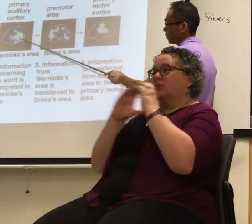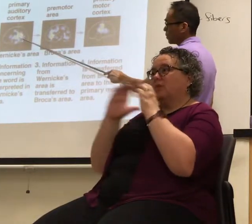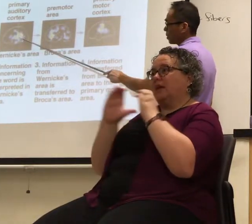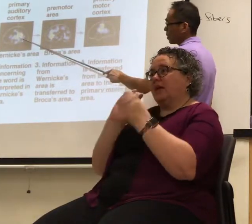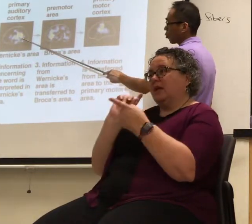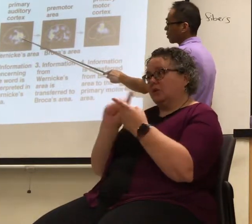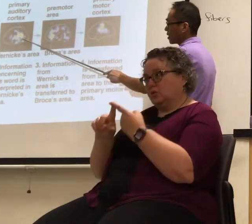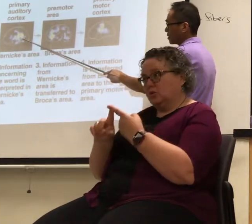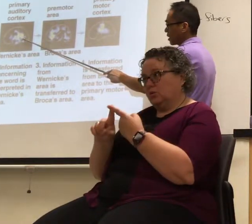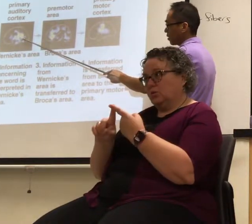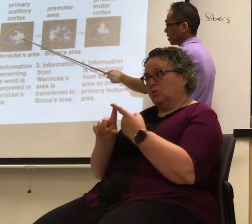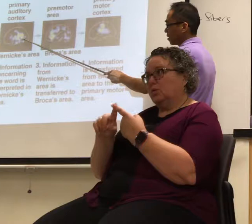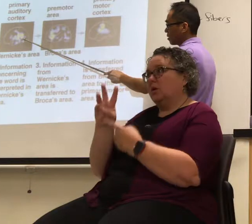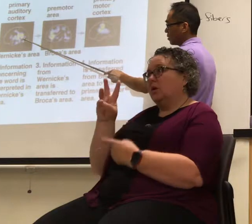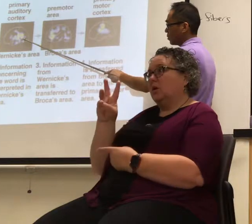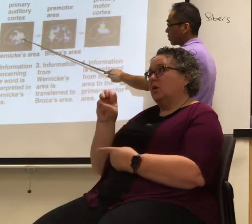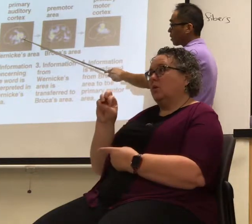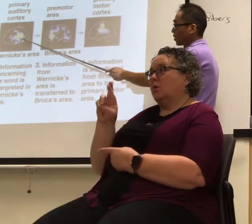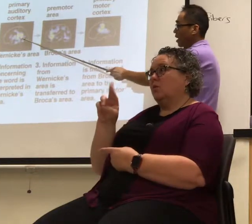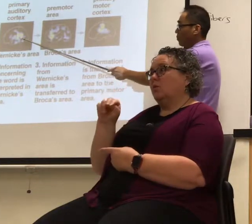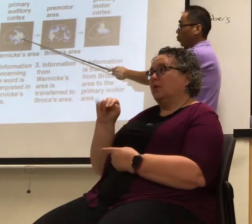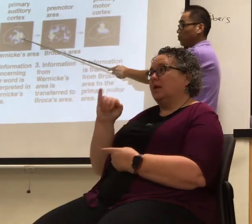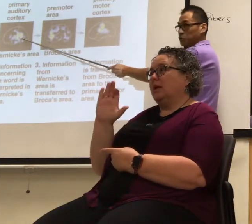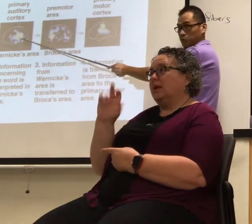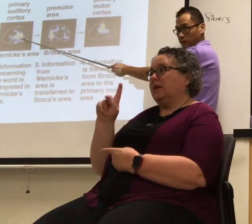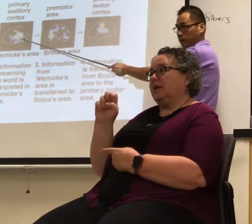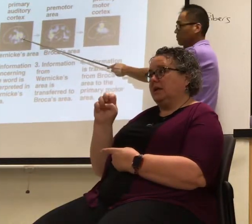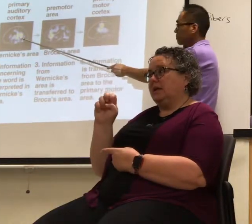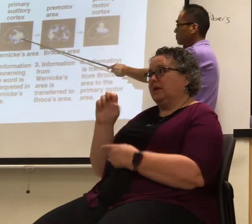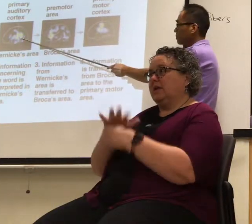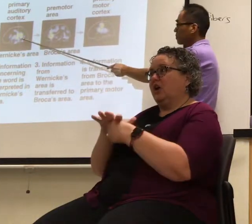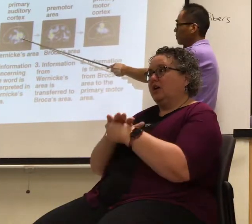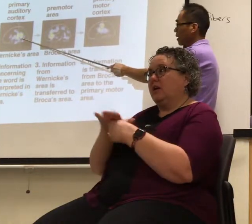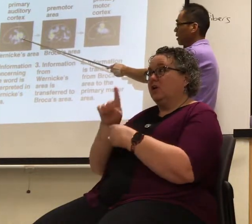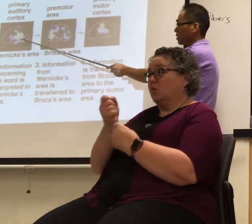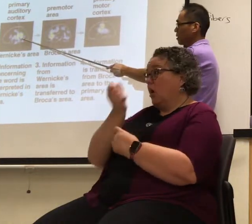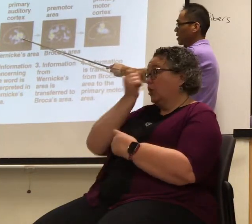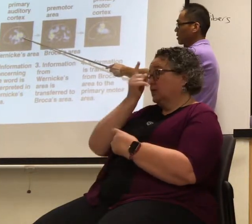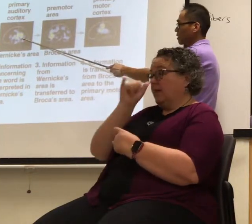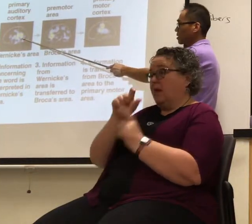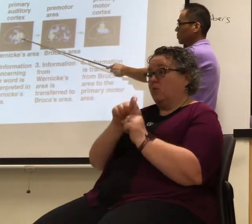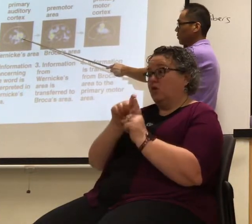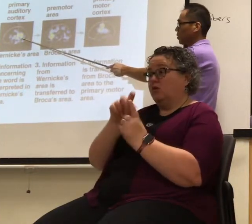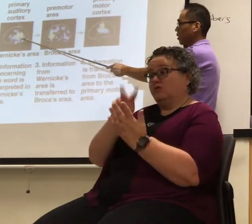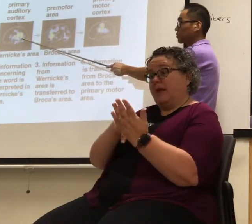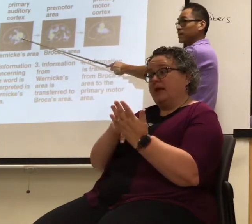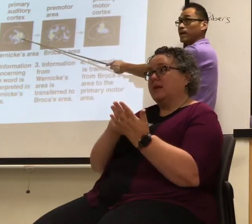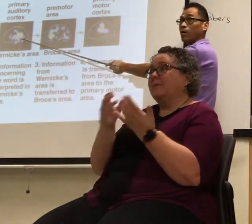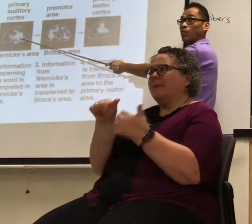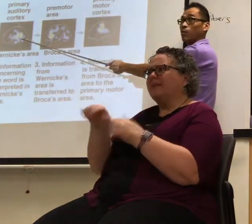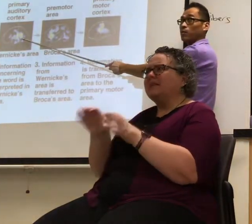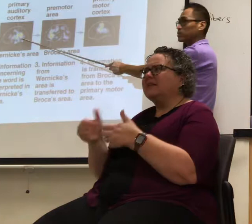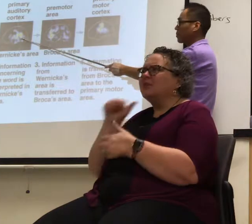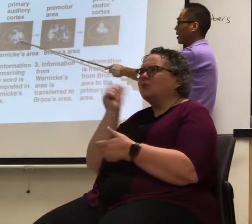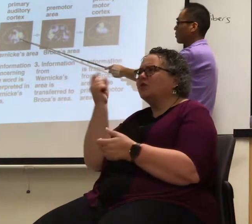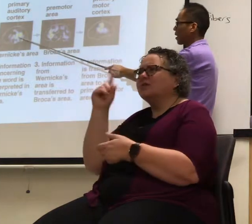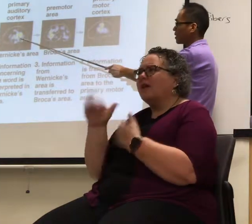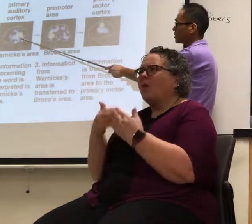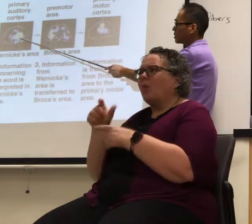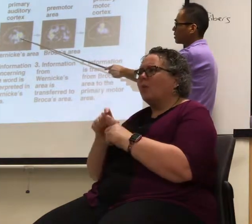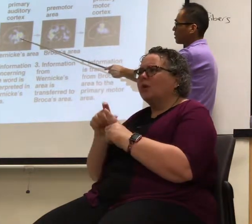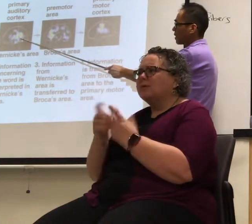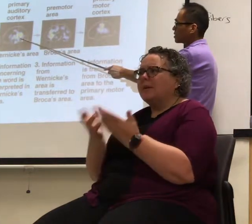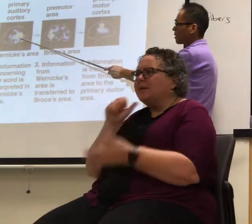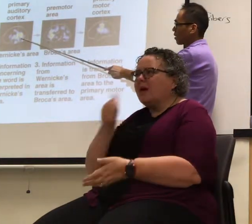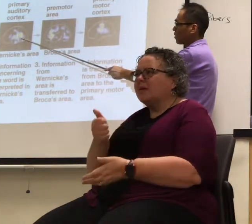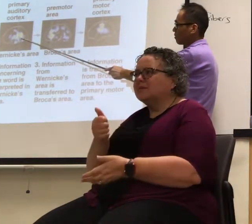to Wernicke's area. Do you comprehend the words you're reading? Okay, in a class like this, maybe you don't understand all the words, but